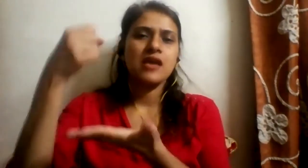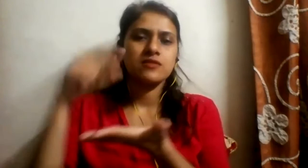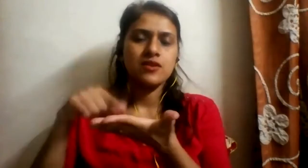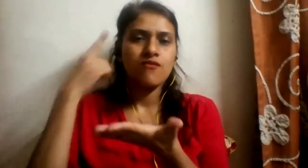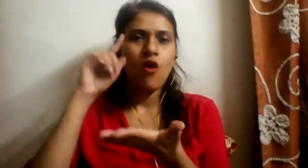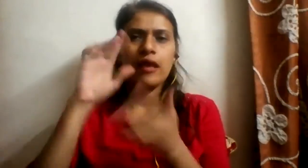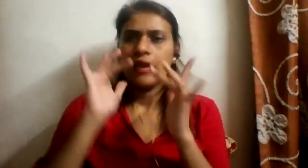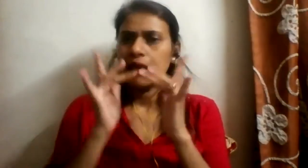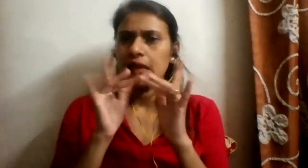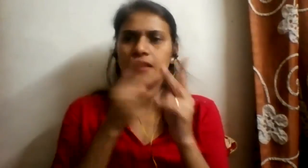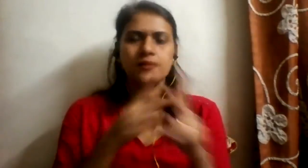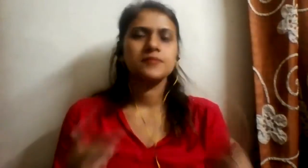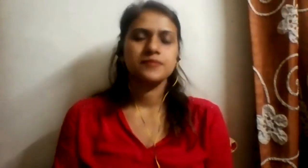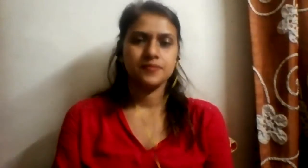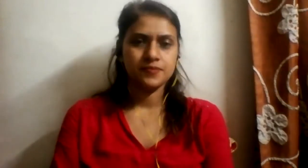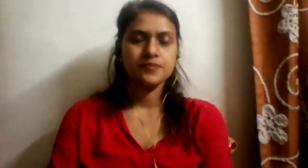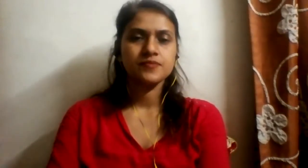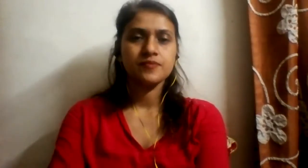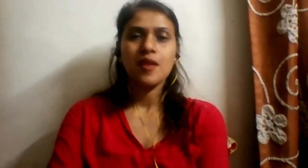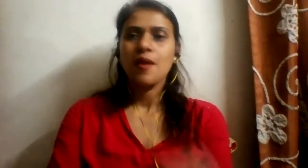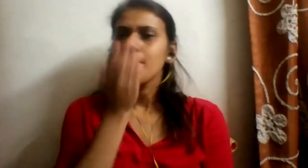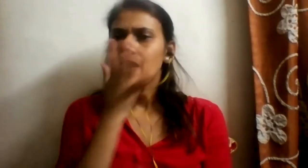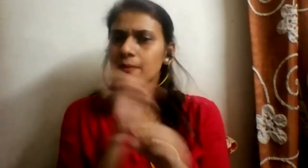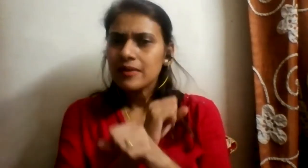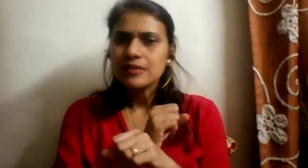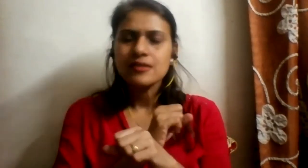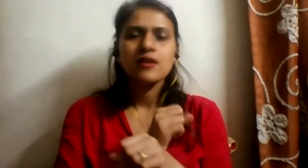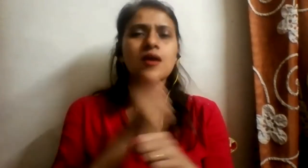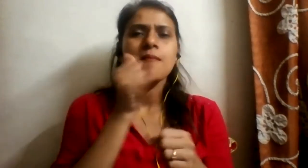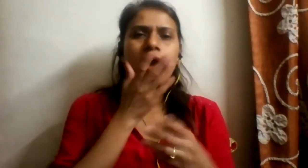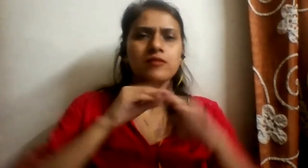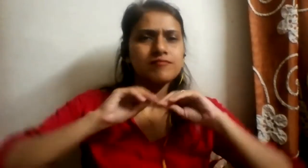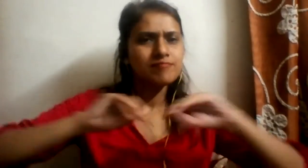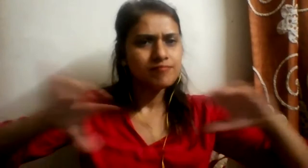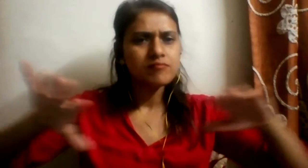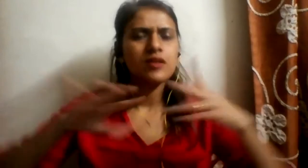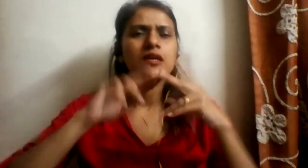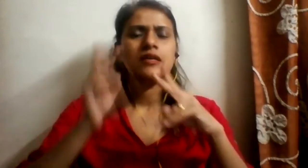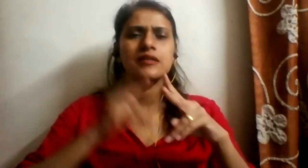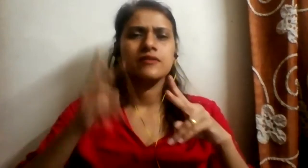things, supply of water, drinking water. How can you make